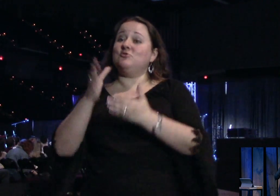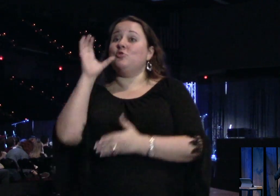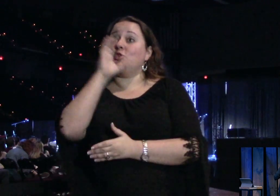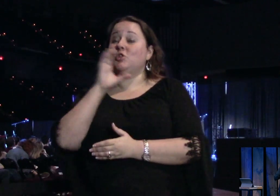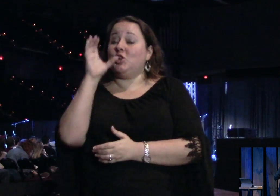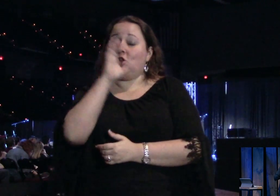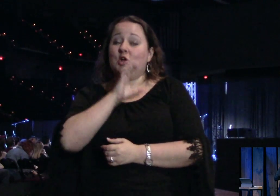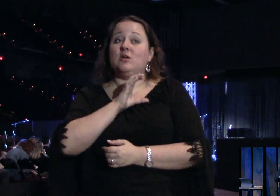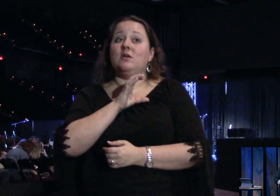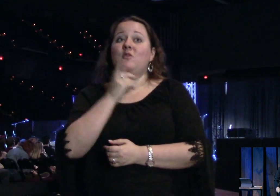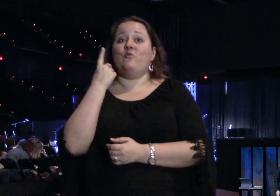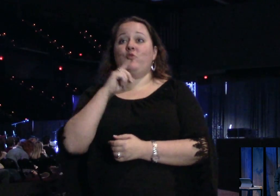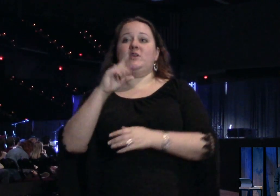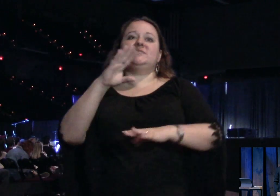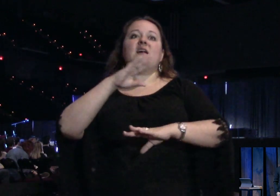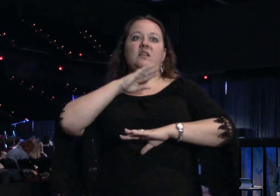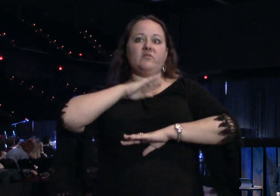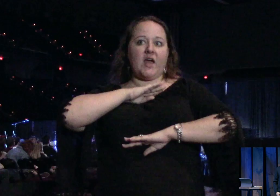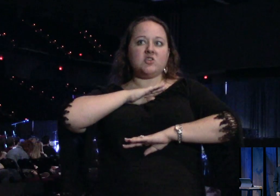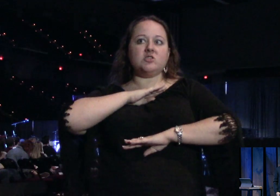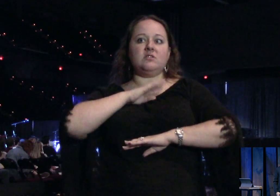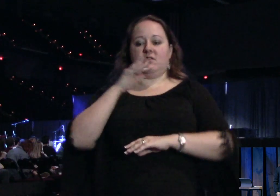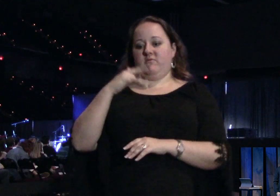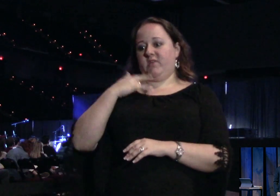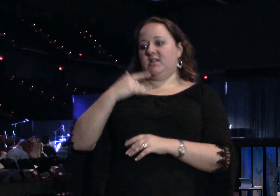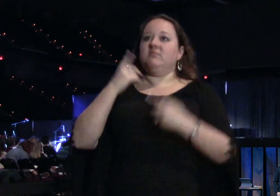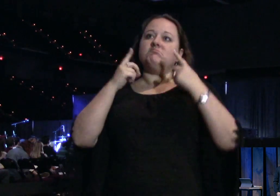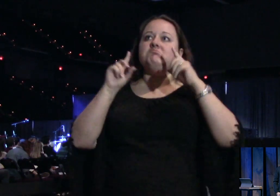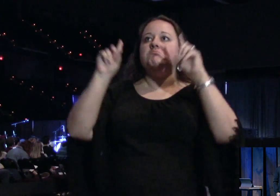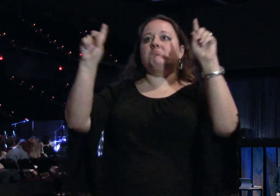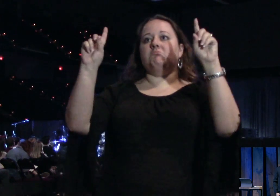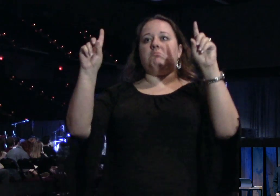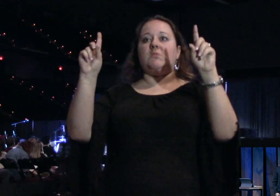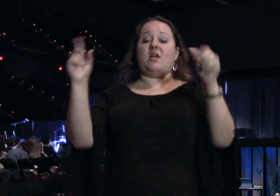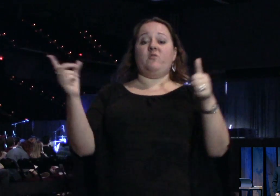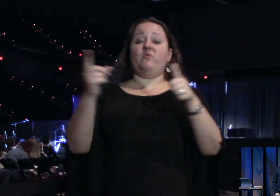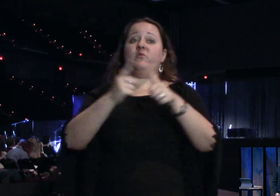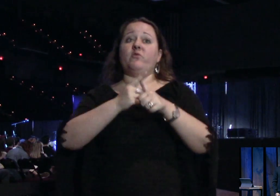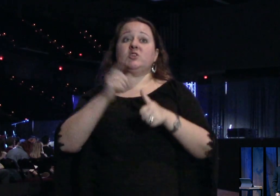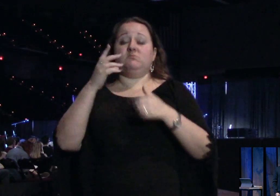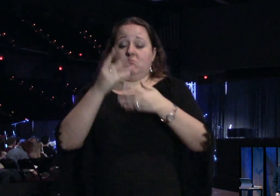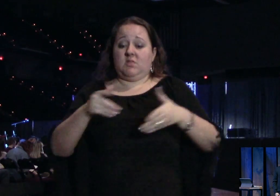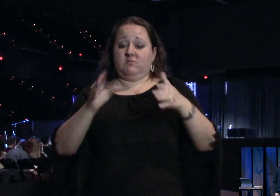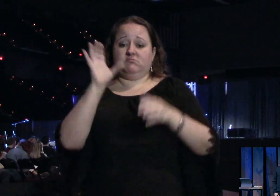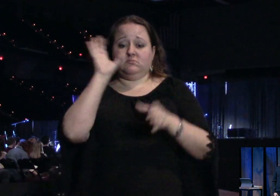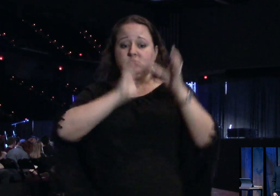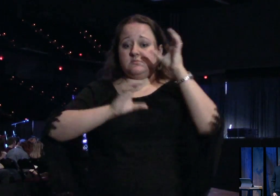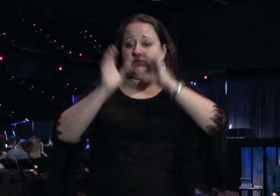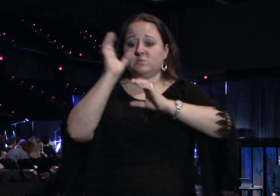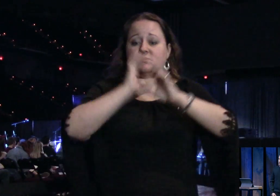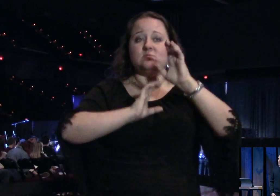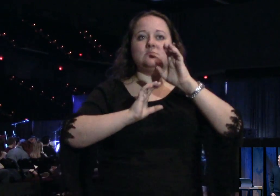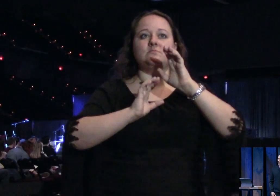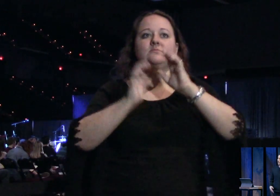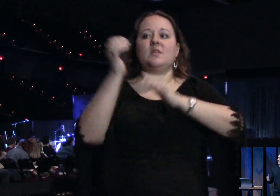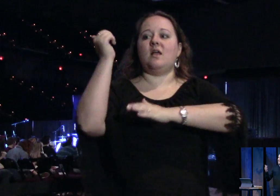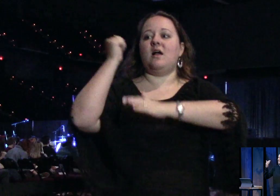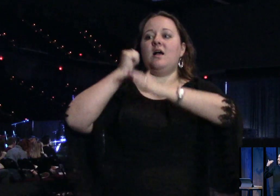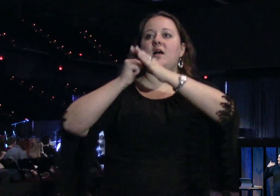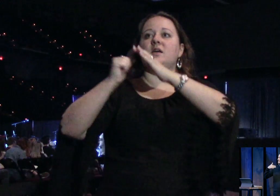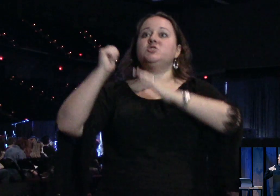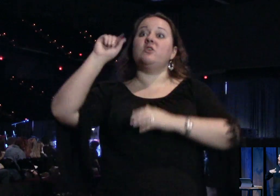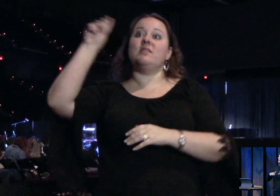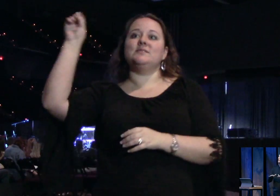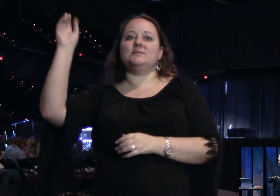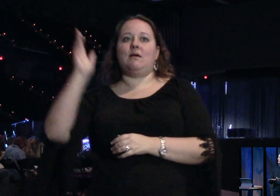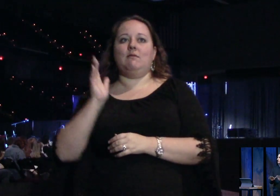really only two places that you can look for satisfaction and fulfillment. The first place you can look